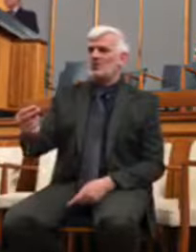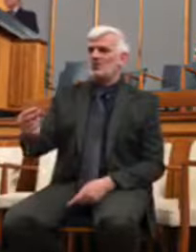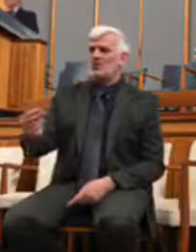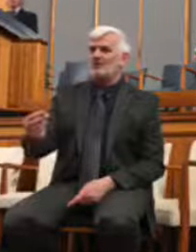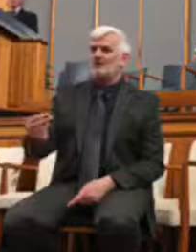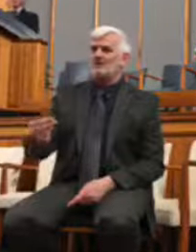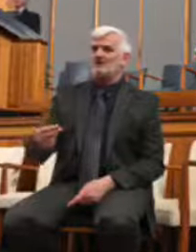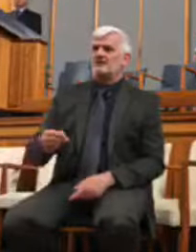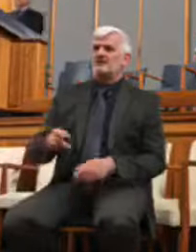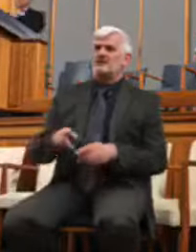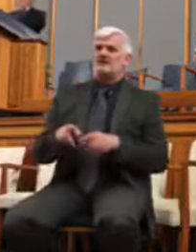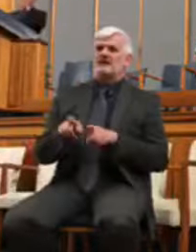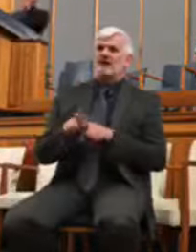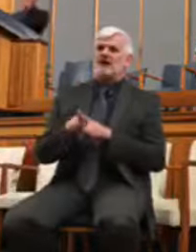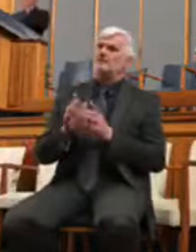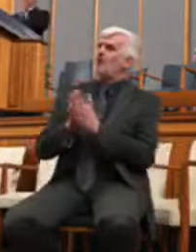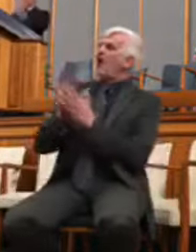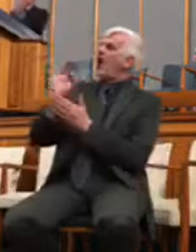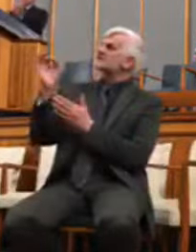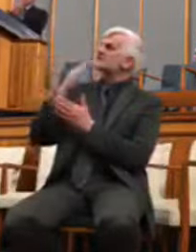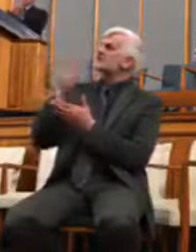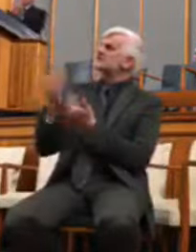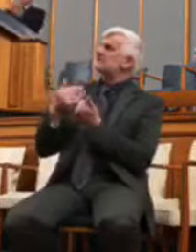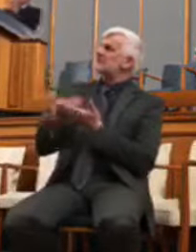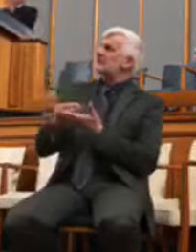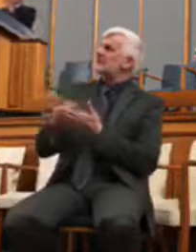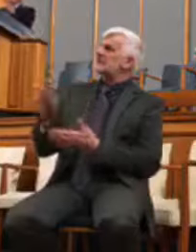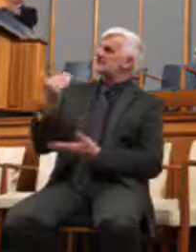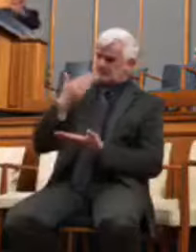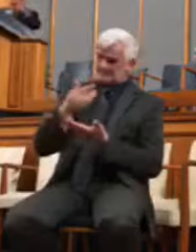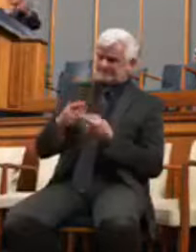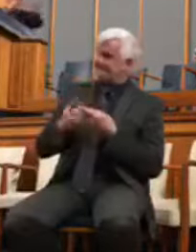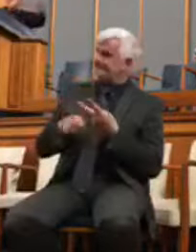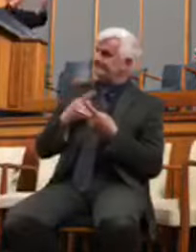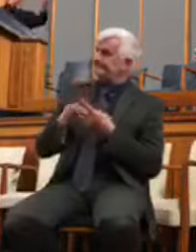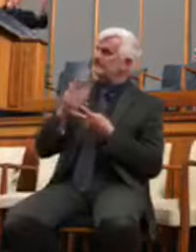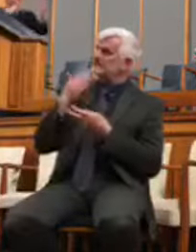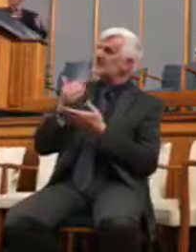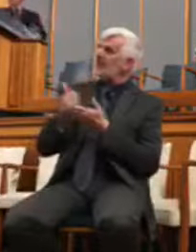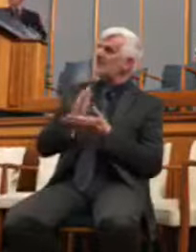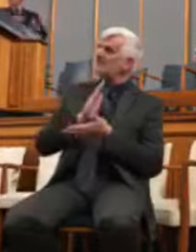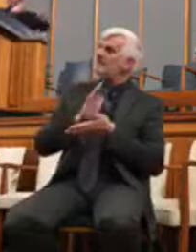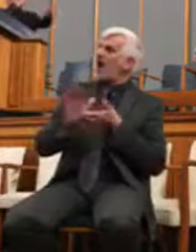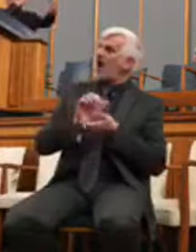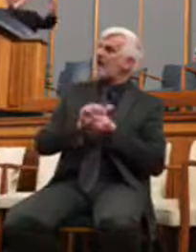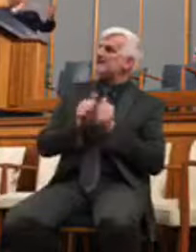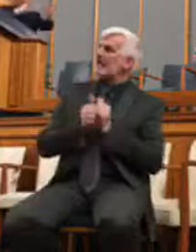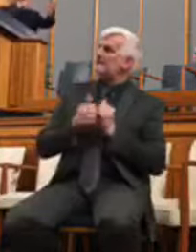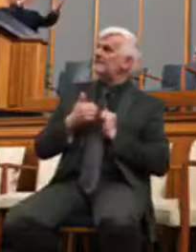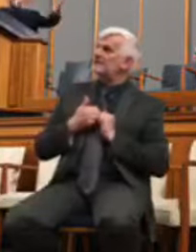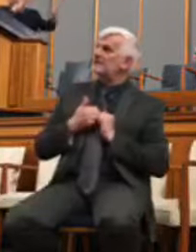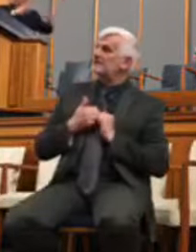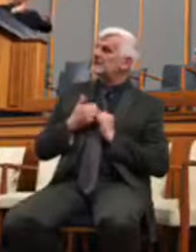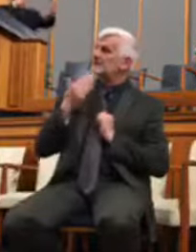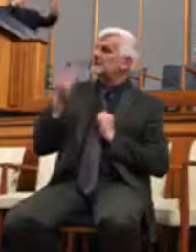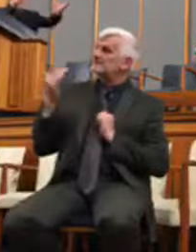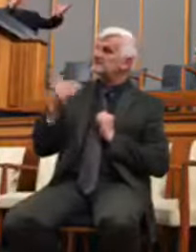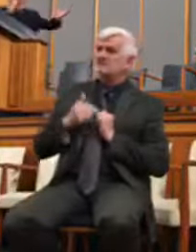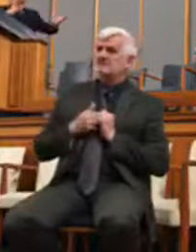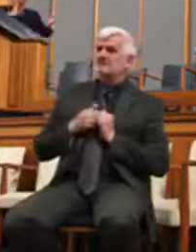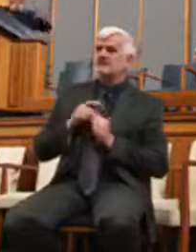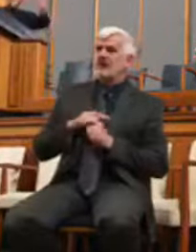help me to become richer, help me. You see, then you are making of God just a servant. I need you, give me this. If